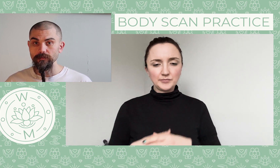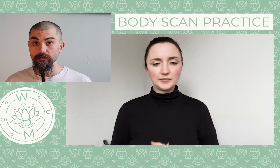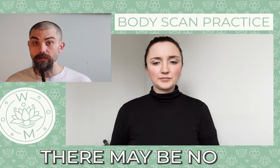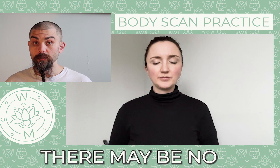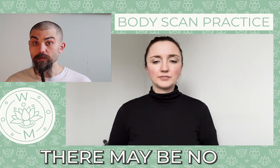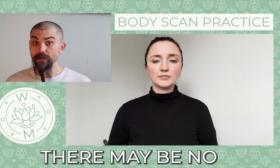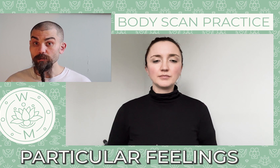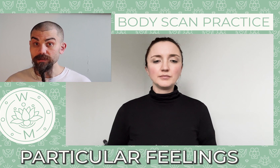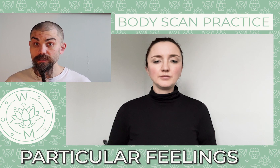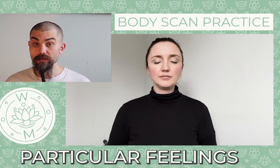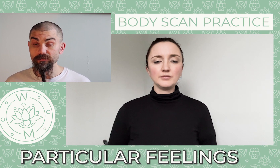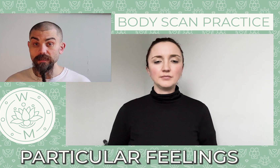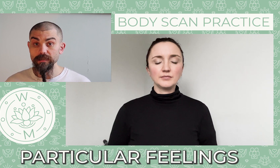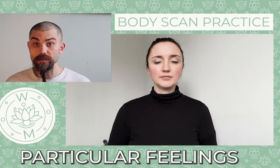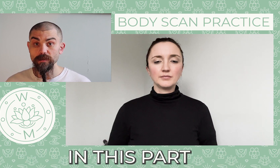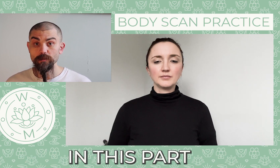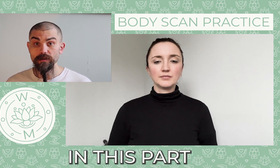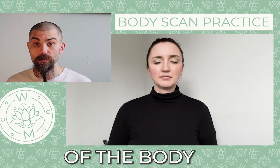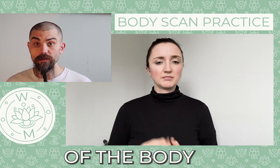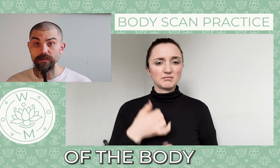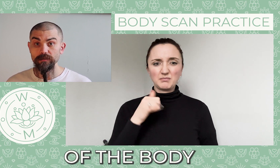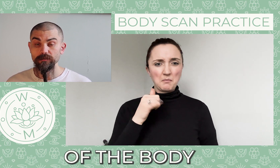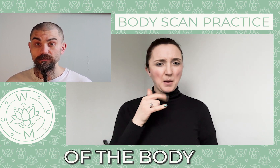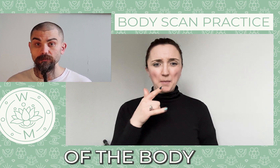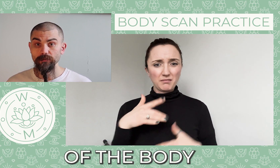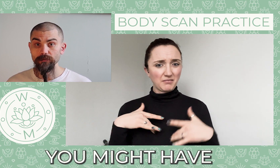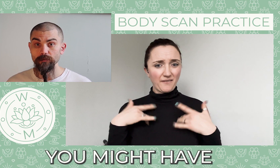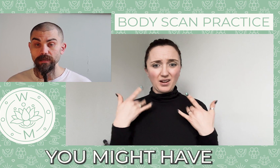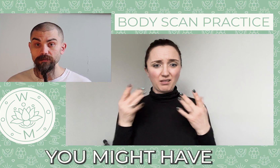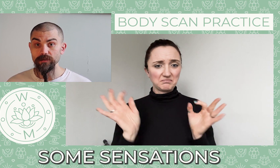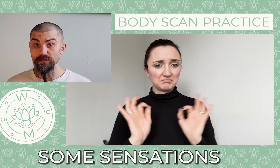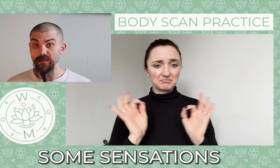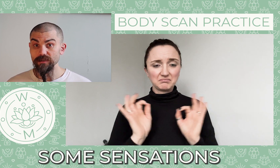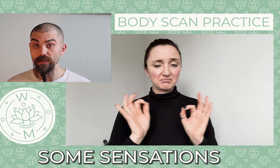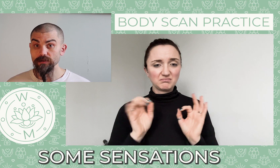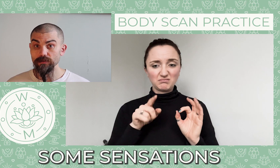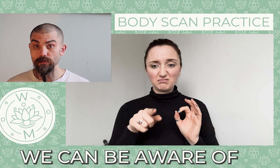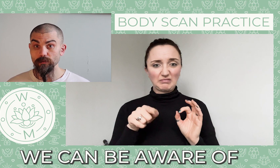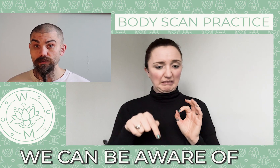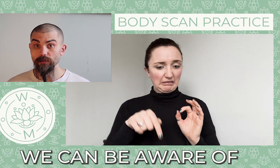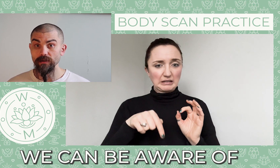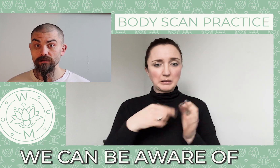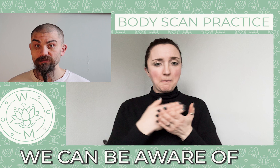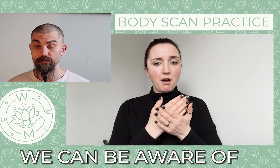There may be no particular feelings in this part of the body. We might have some sensations we can be aware of.